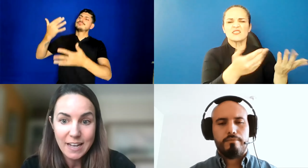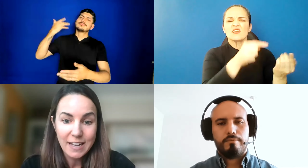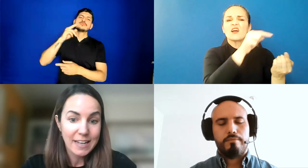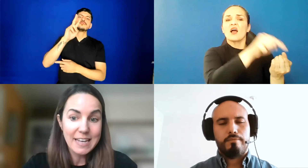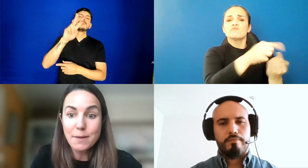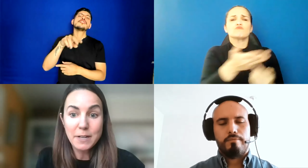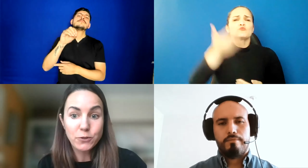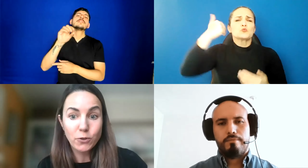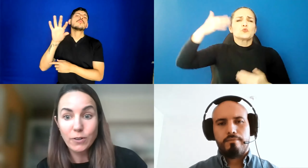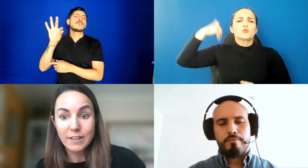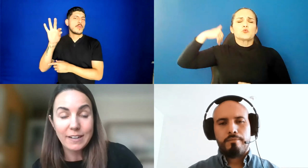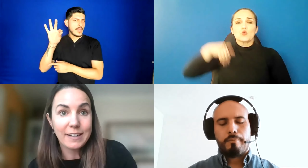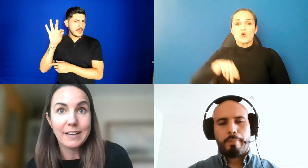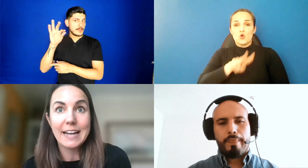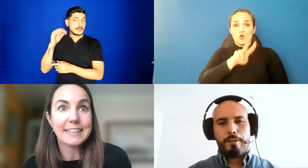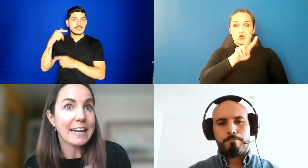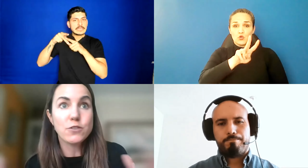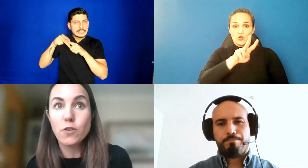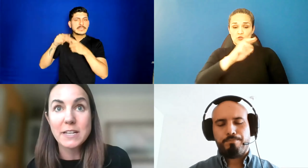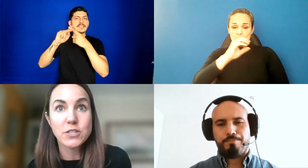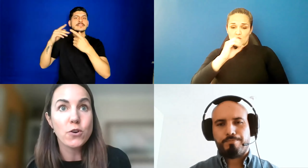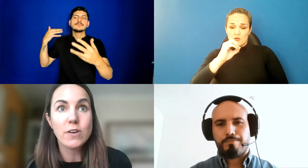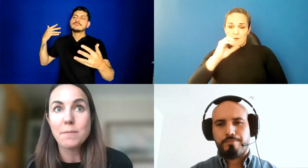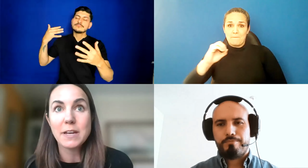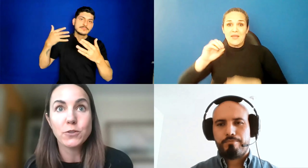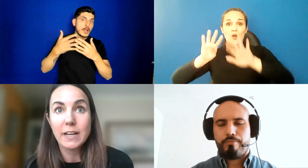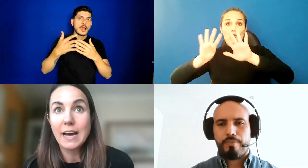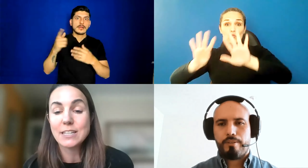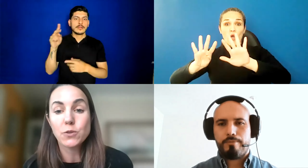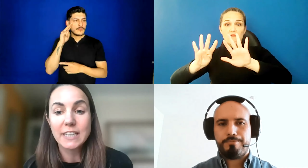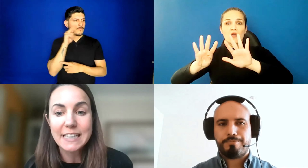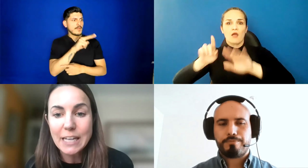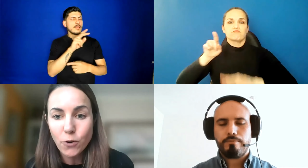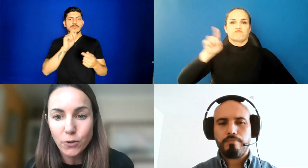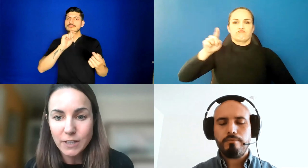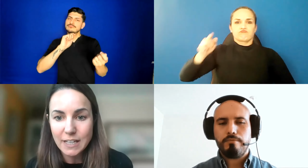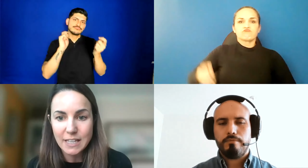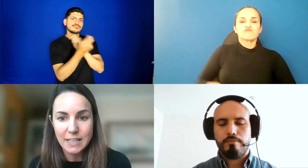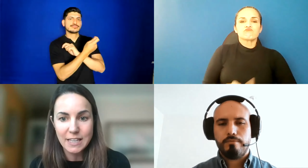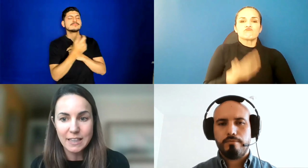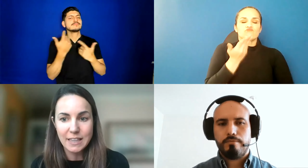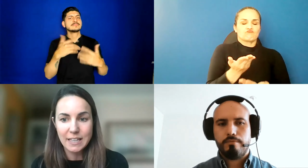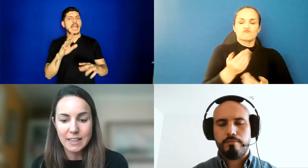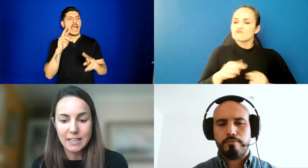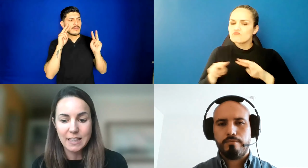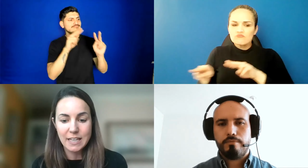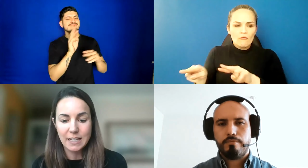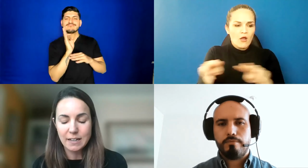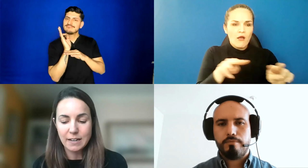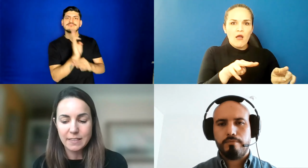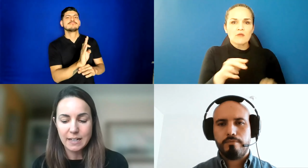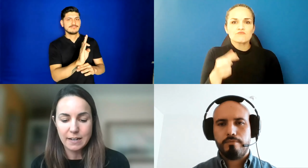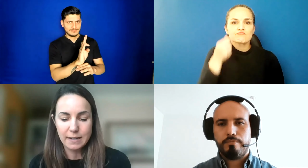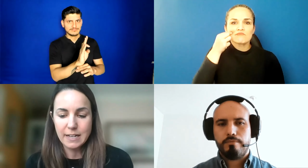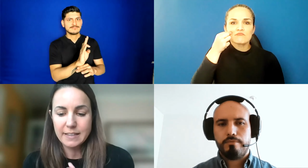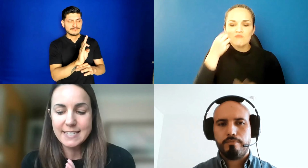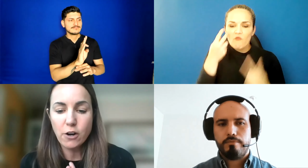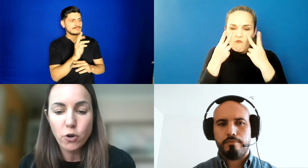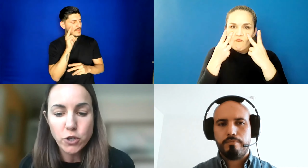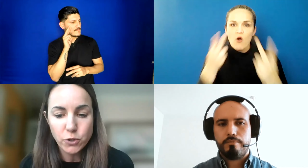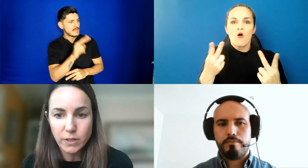project since 2009 when it started, and he has seen this enormous transformation. He has been a witness to